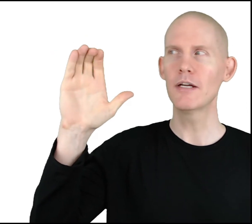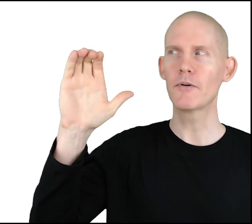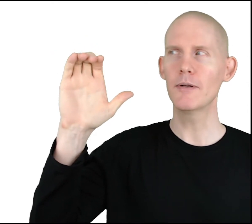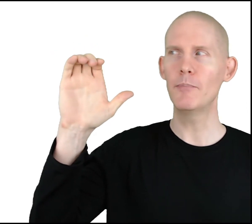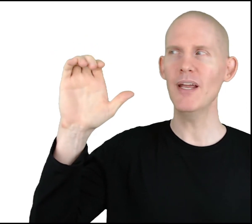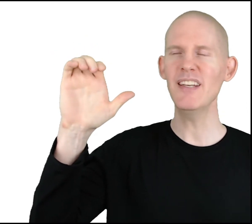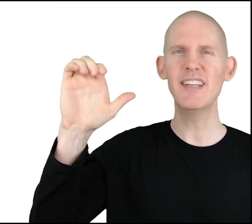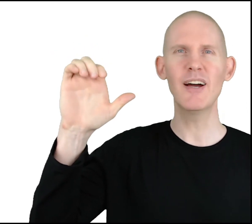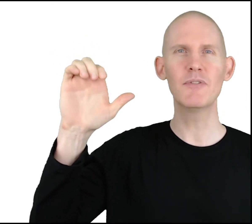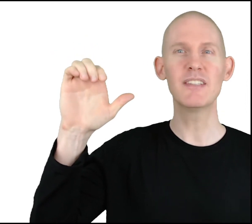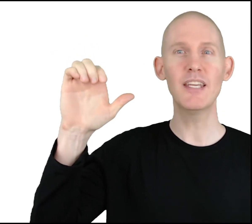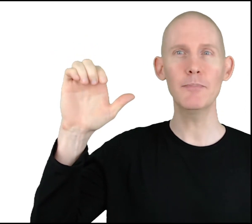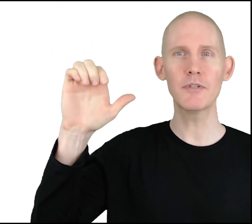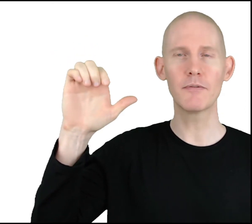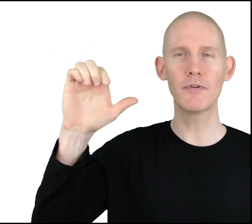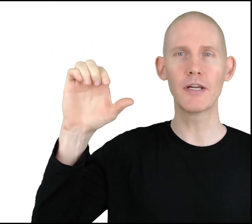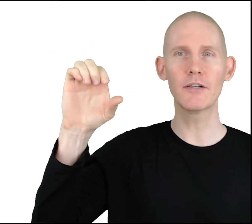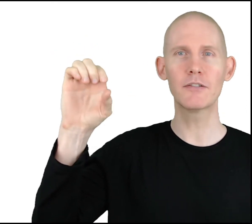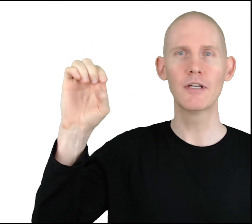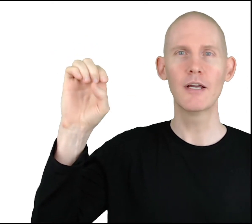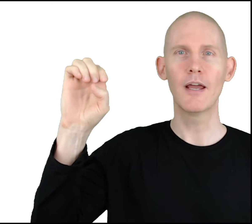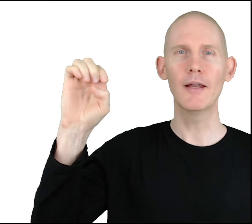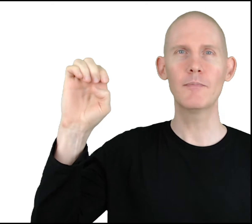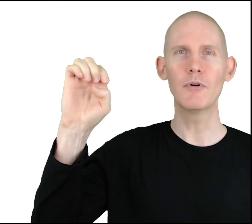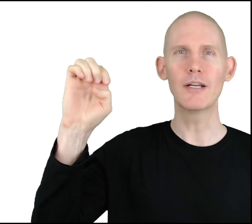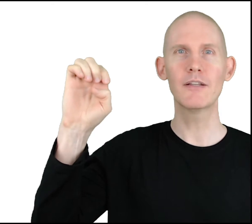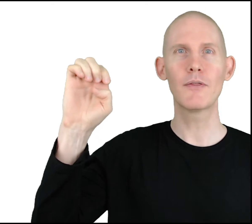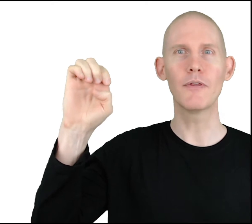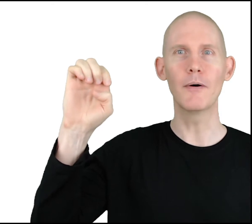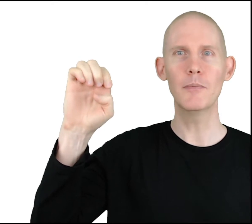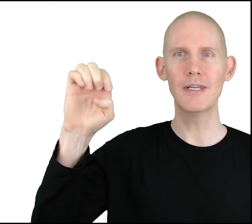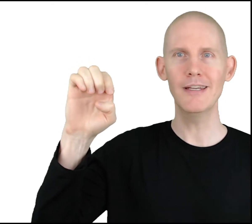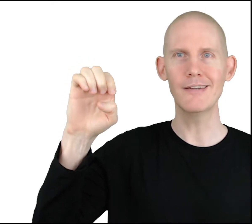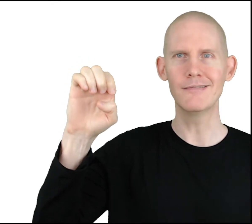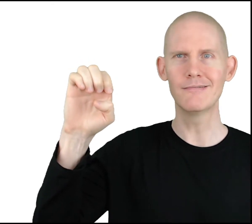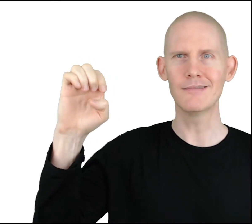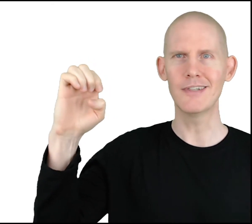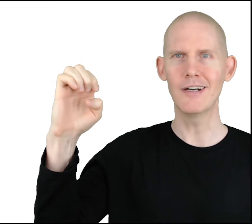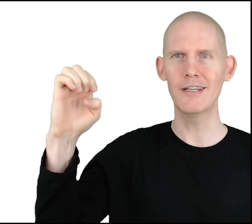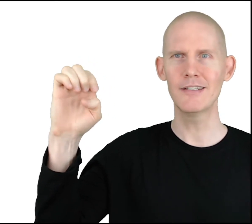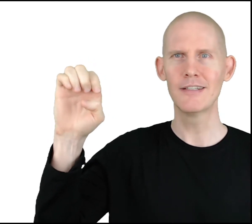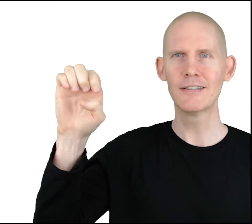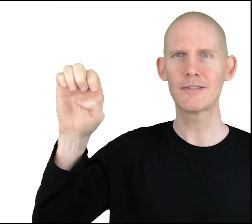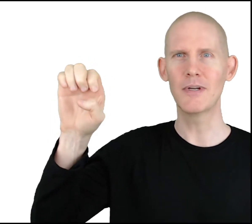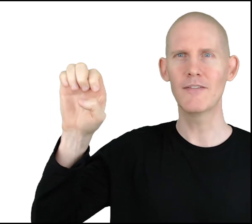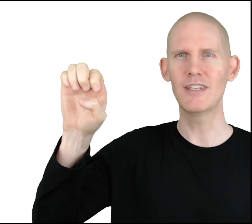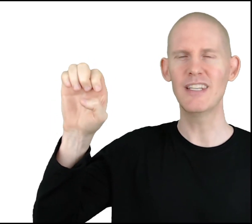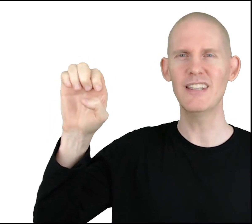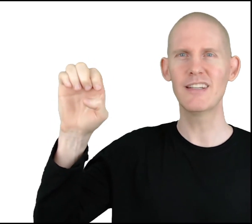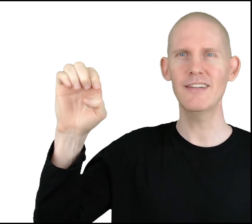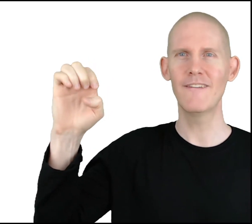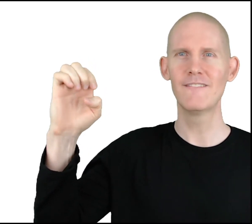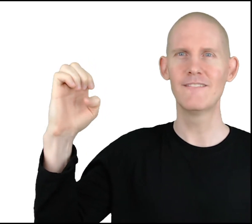going to bend down the tips of the fingers and bring the thumb in. All right, so we have an E there.